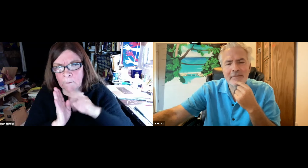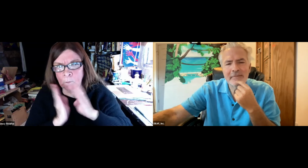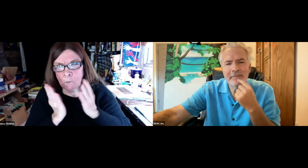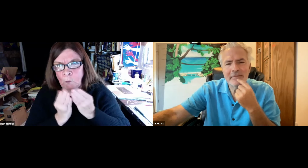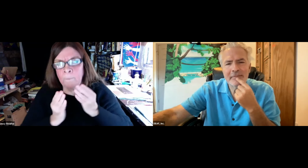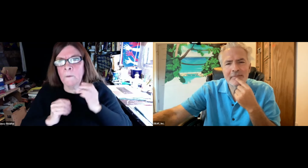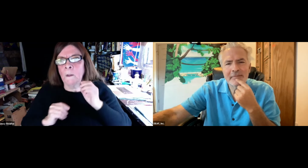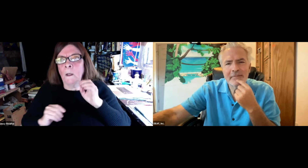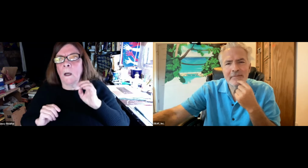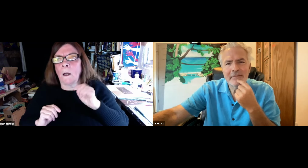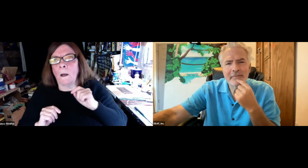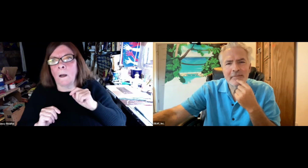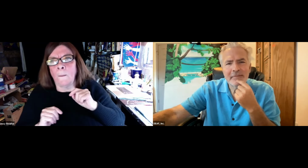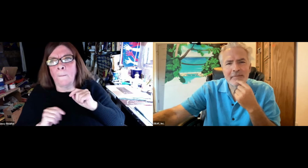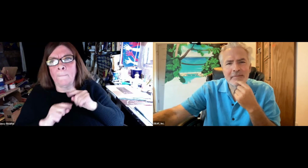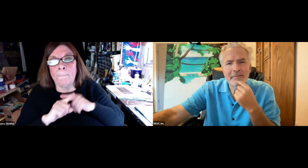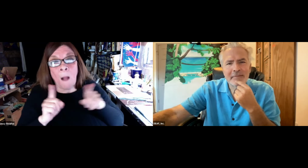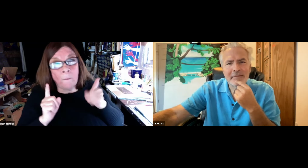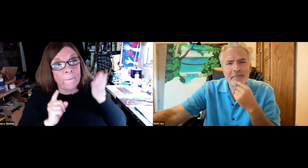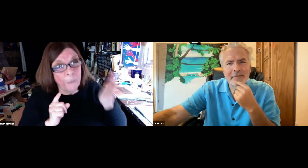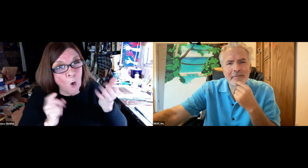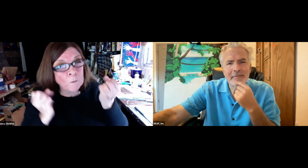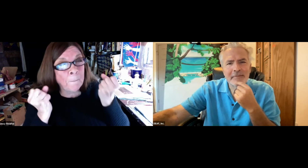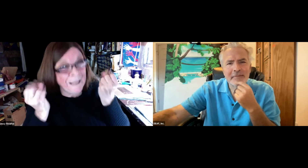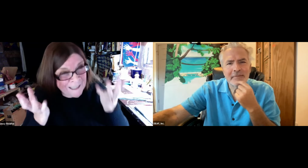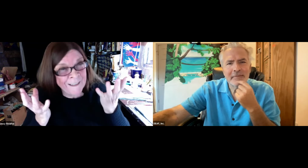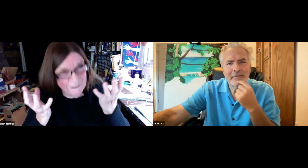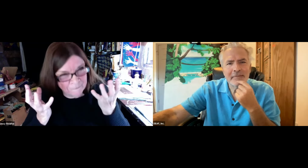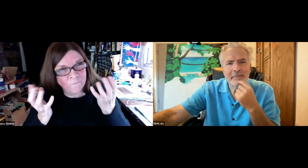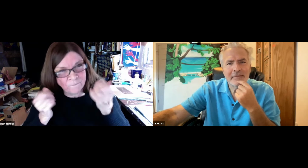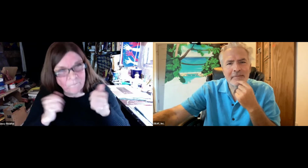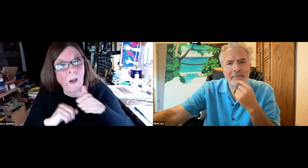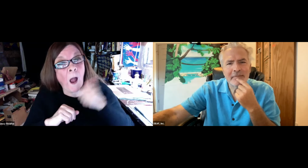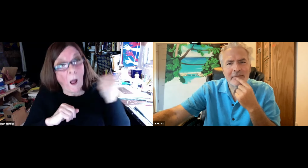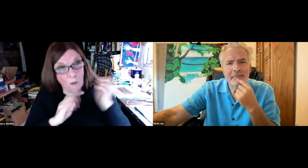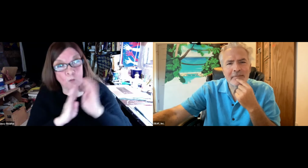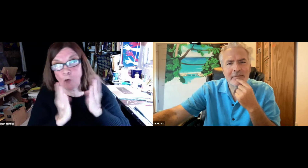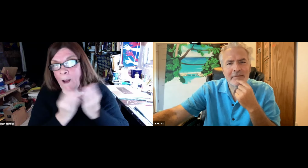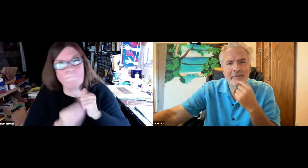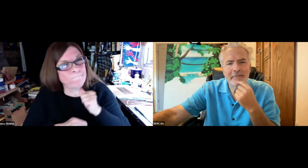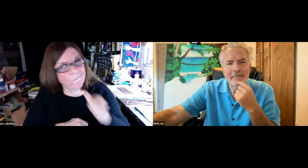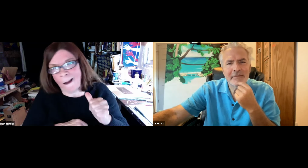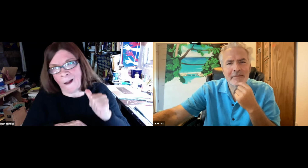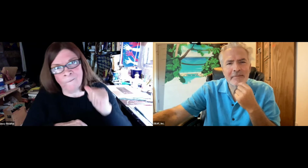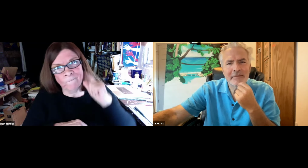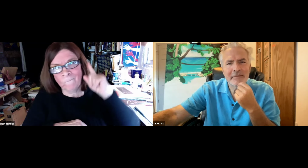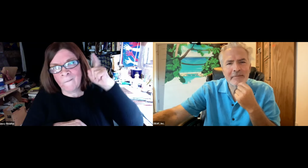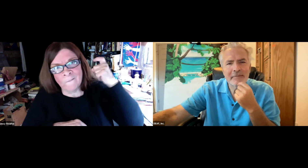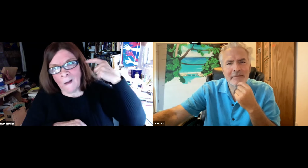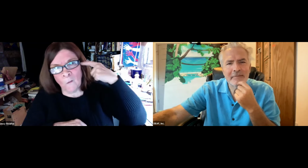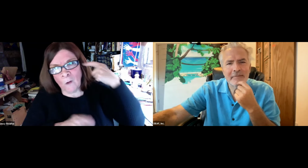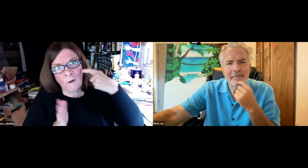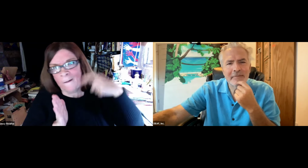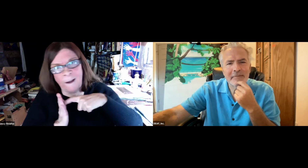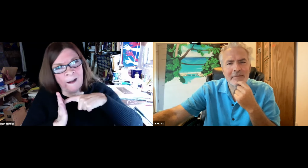Again, just emphasis on that federally recognized part. But I should say there are many other